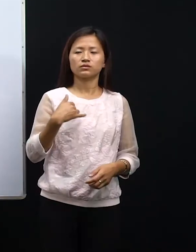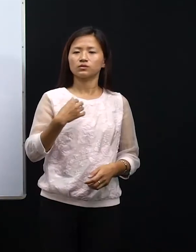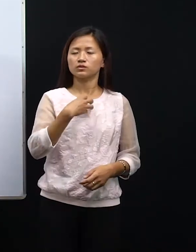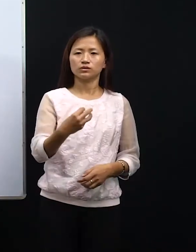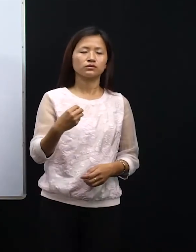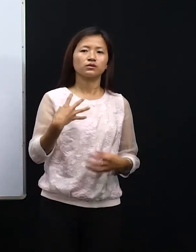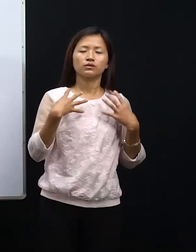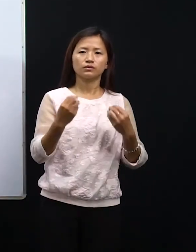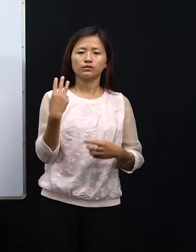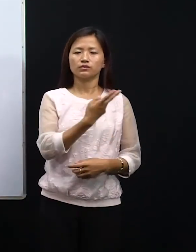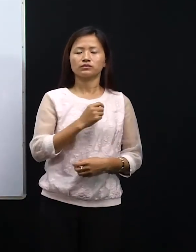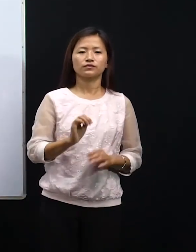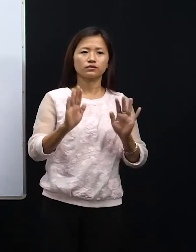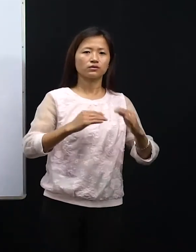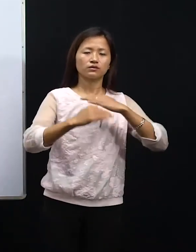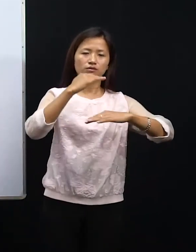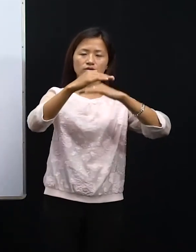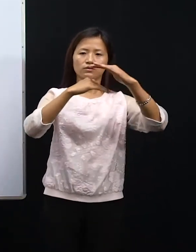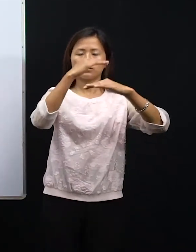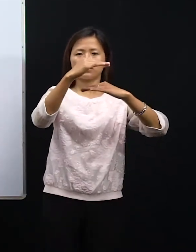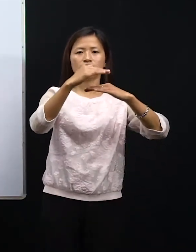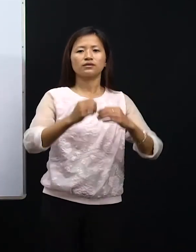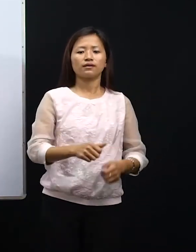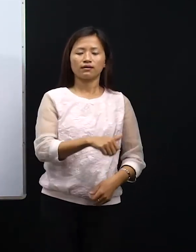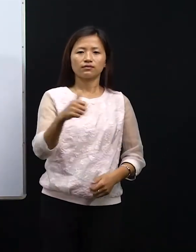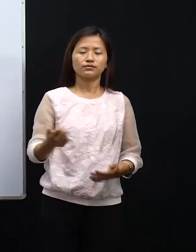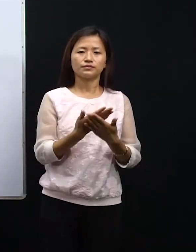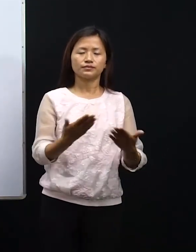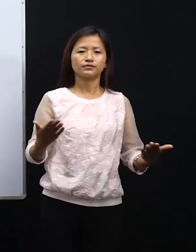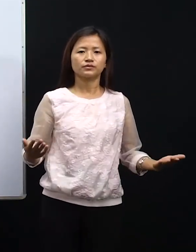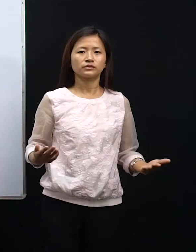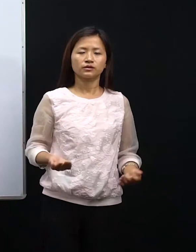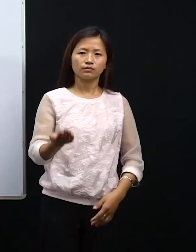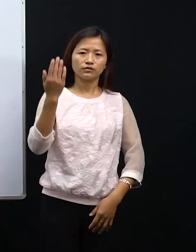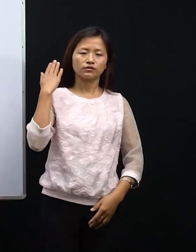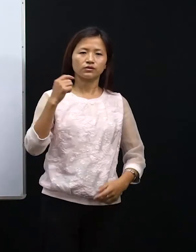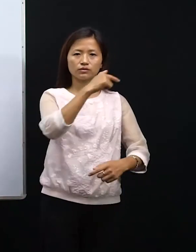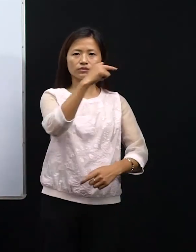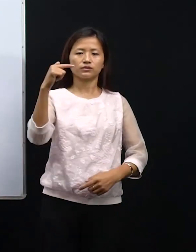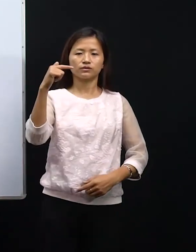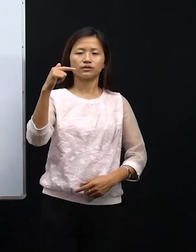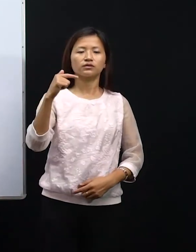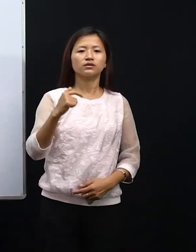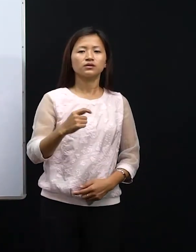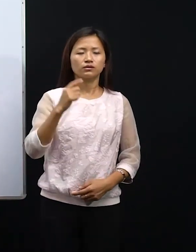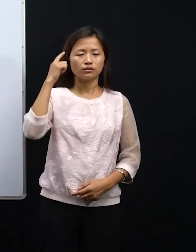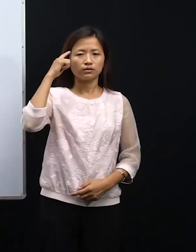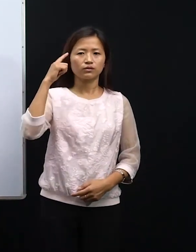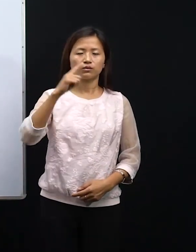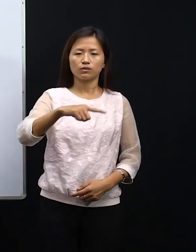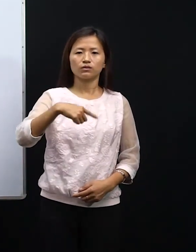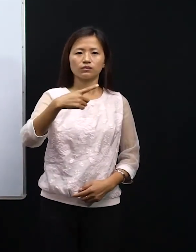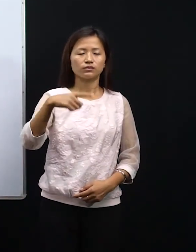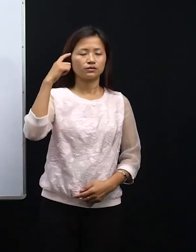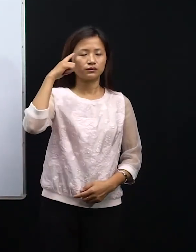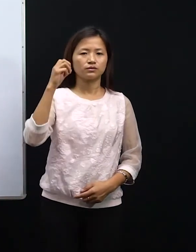they are in the same order. Okay. Now, before you subtract, you have to always remember to change the